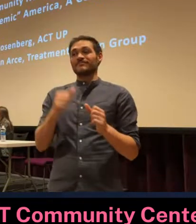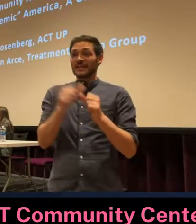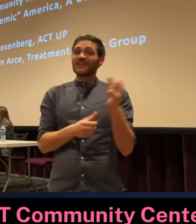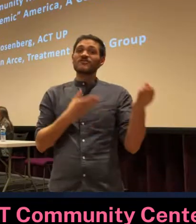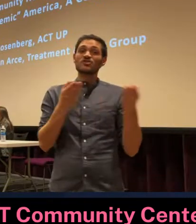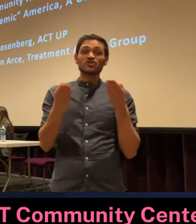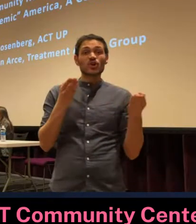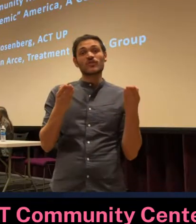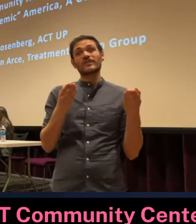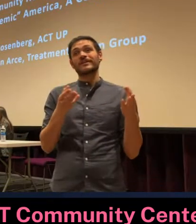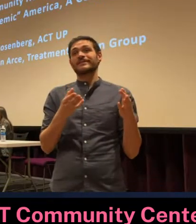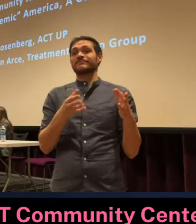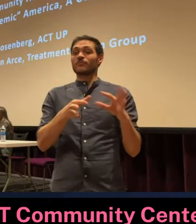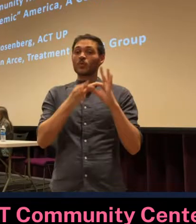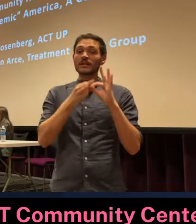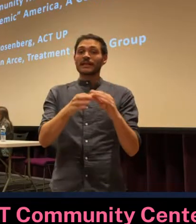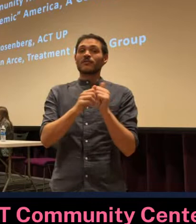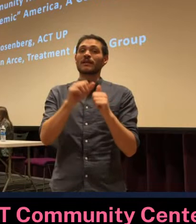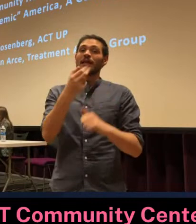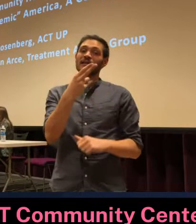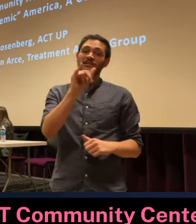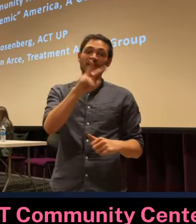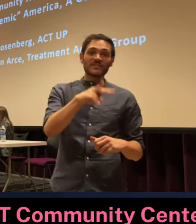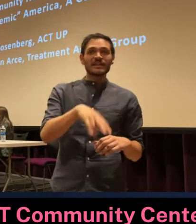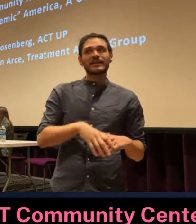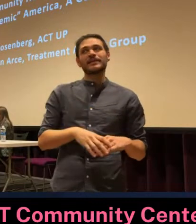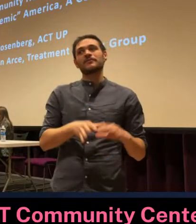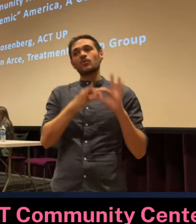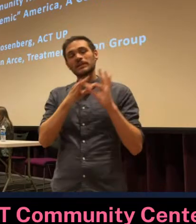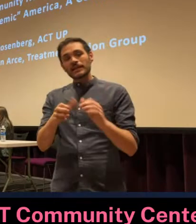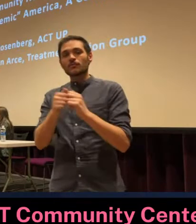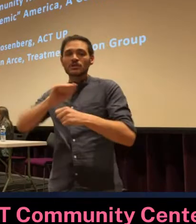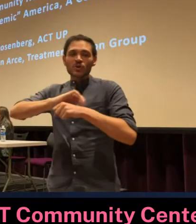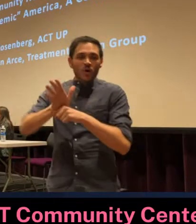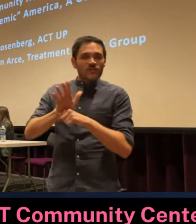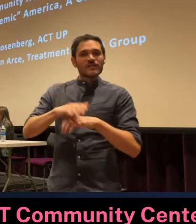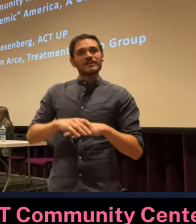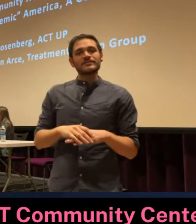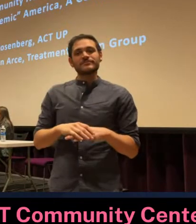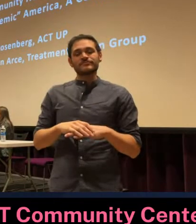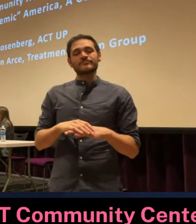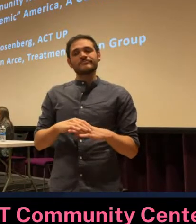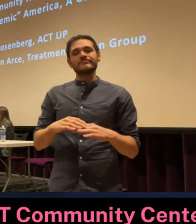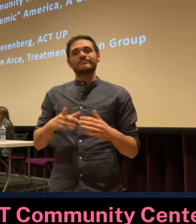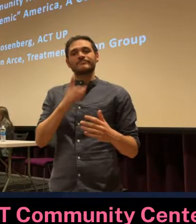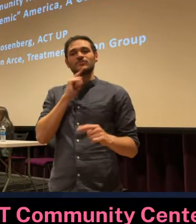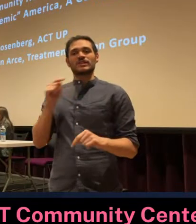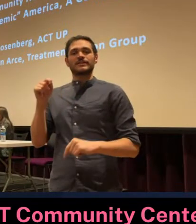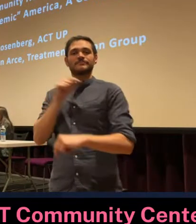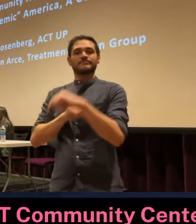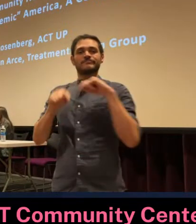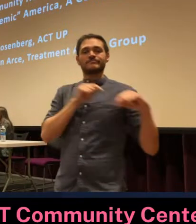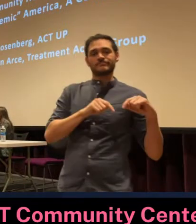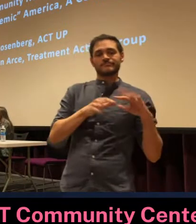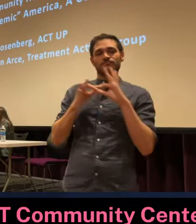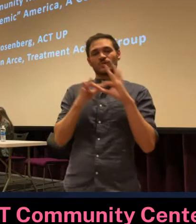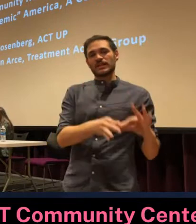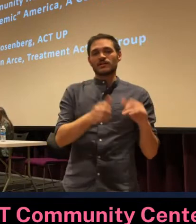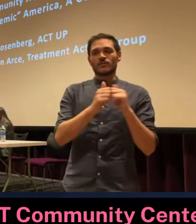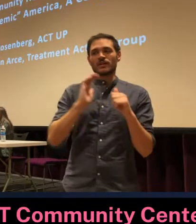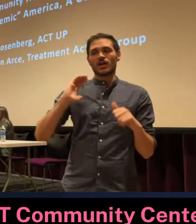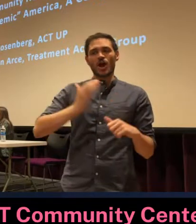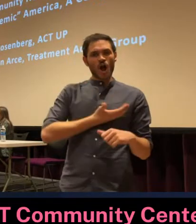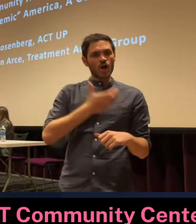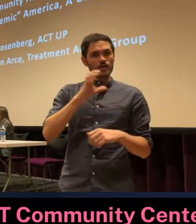HIV related and now COVID has traces to our work here. So that is why